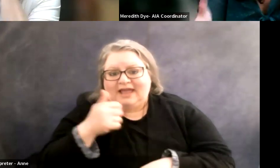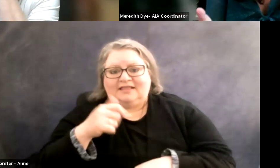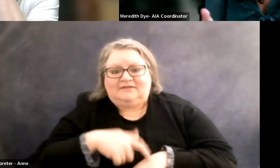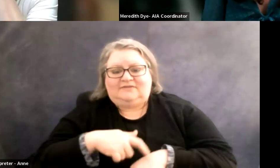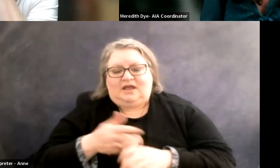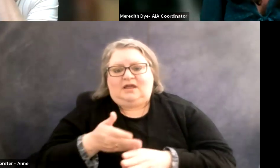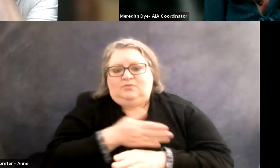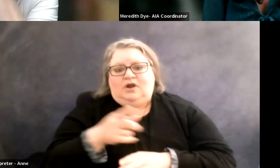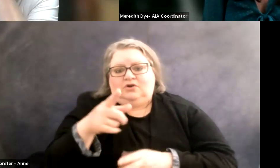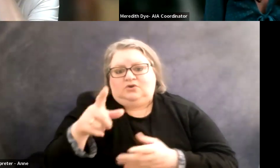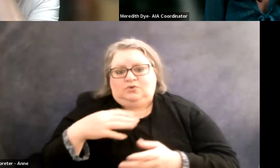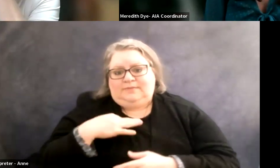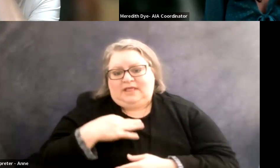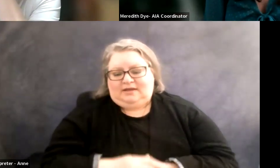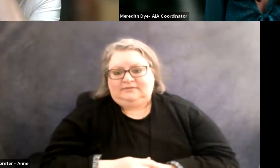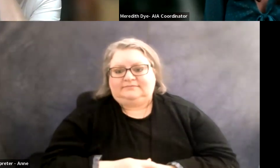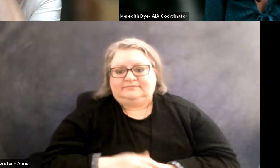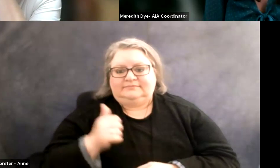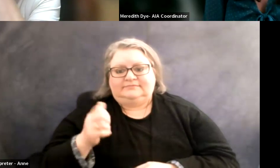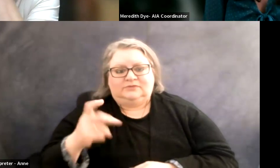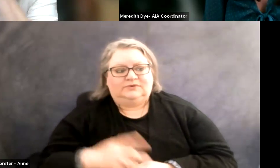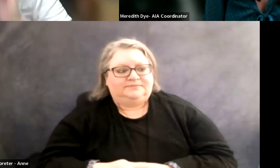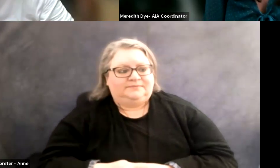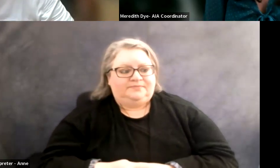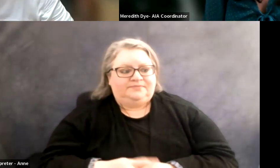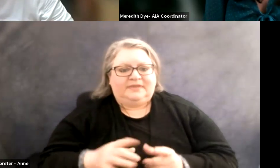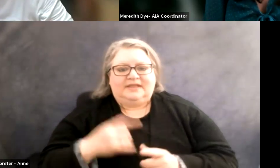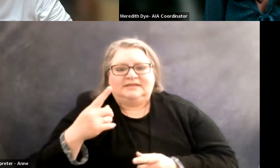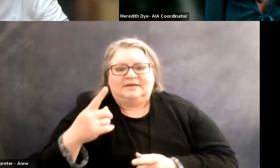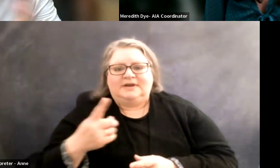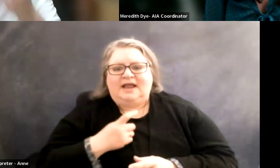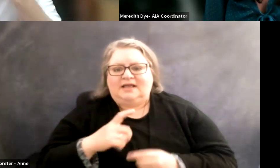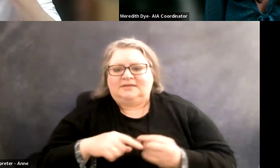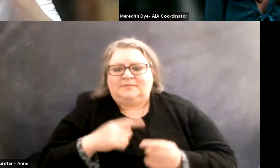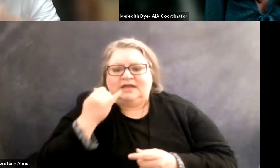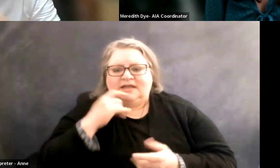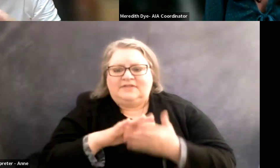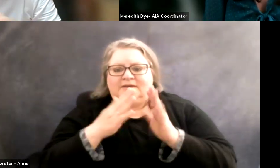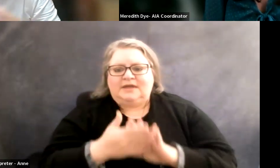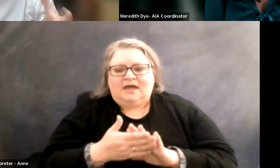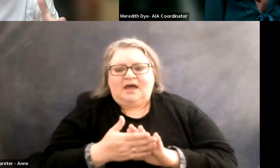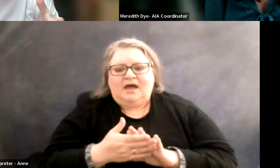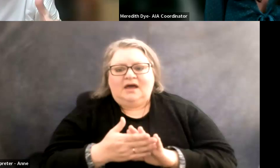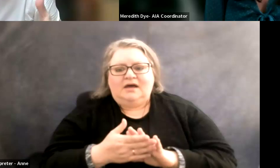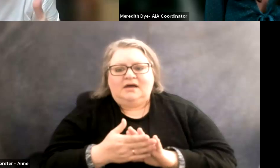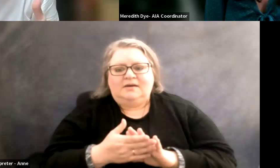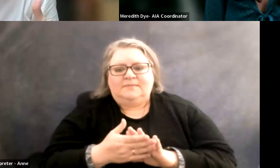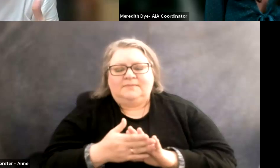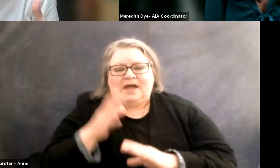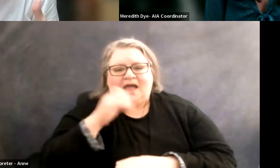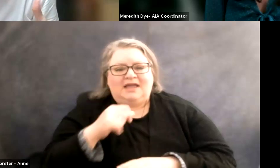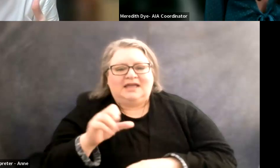prior to you applying. Great. And then someone was asking about if they become I guess